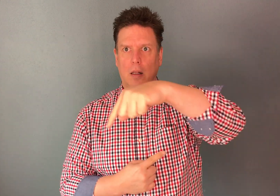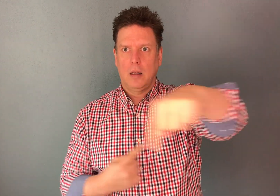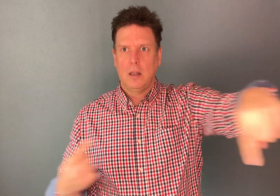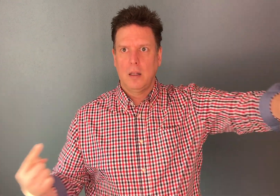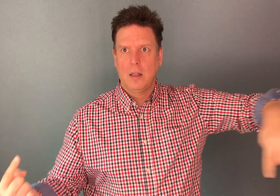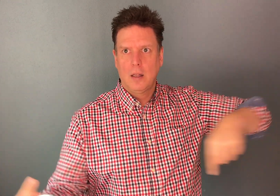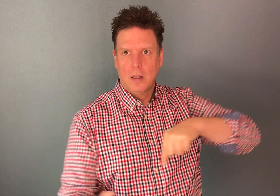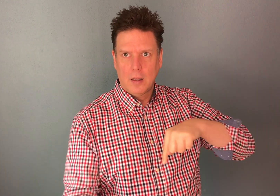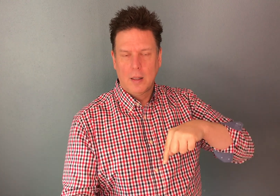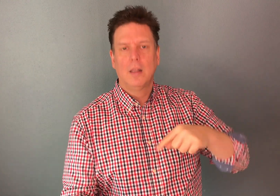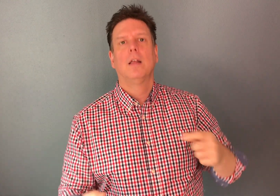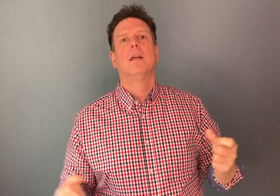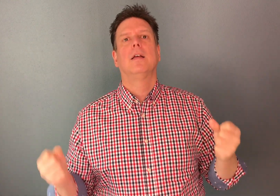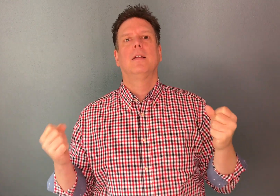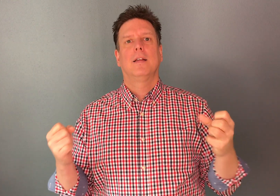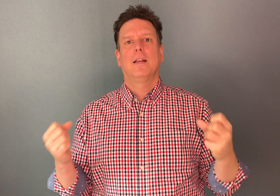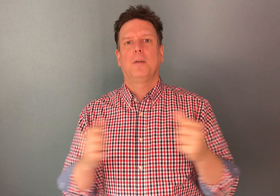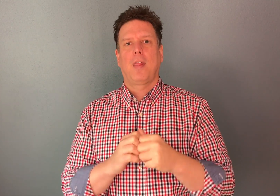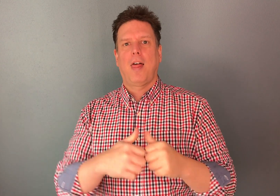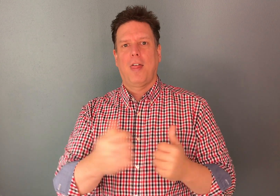you have to kind of turn everything around,